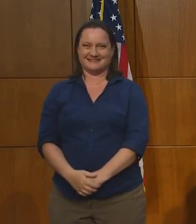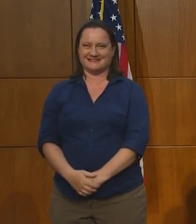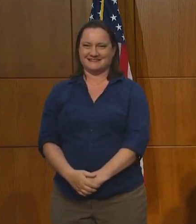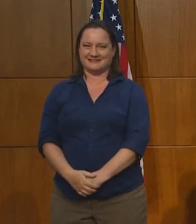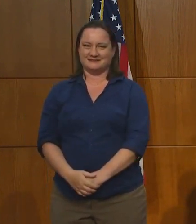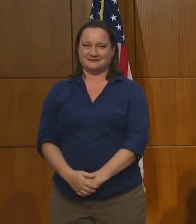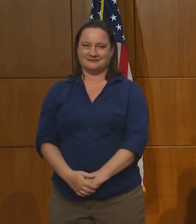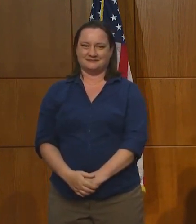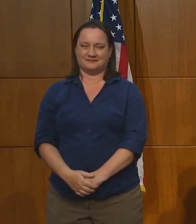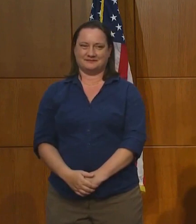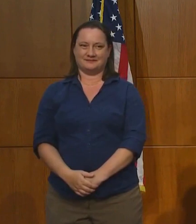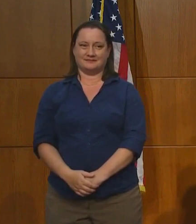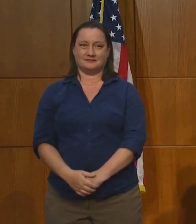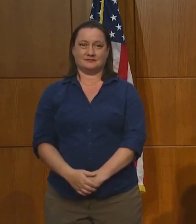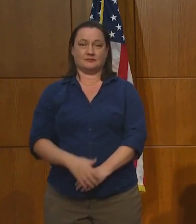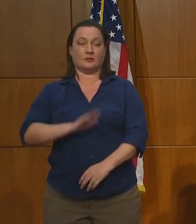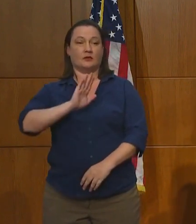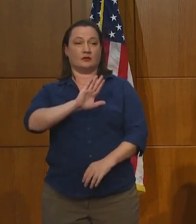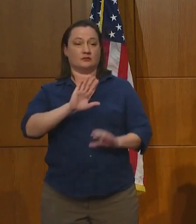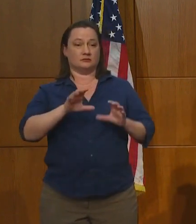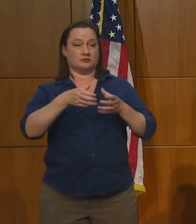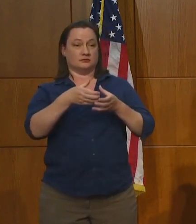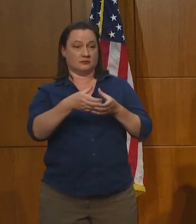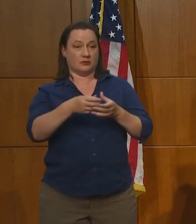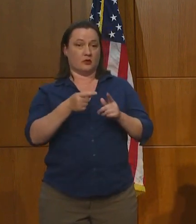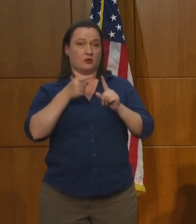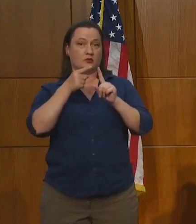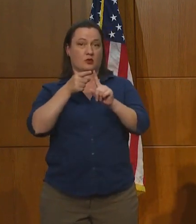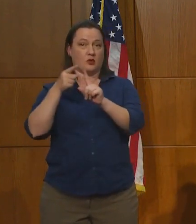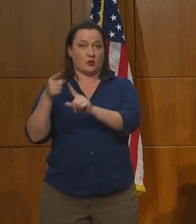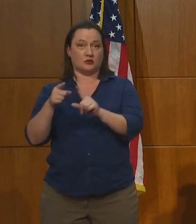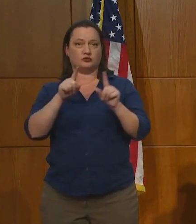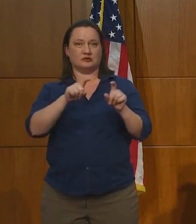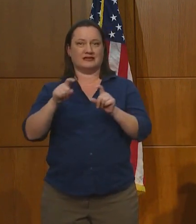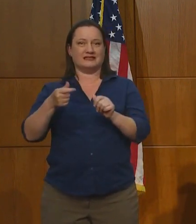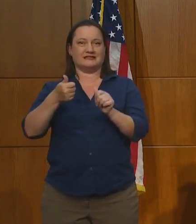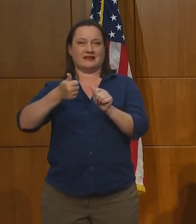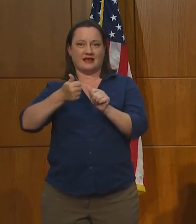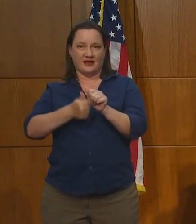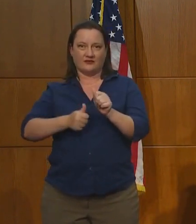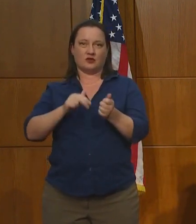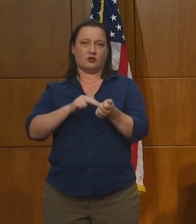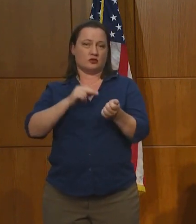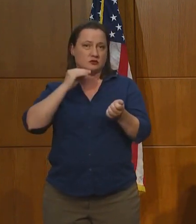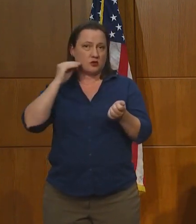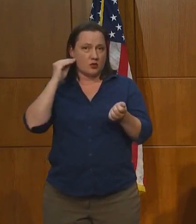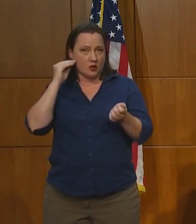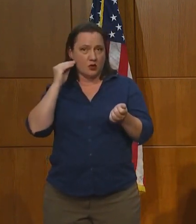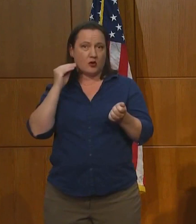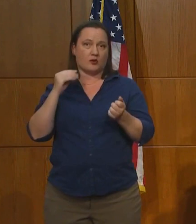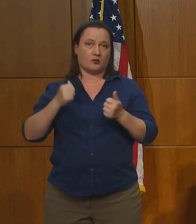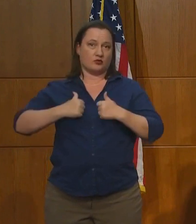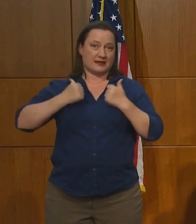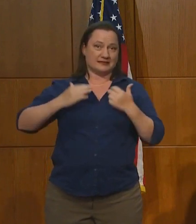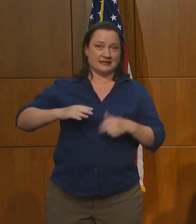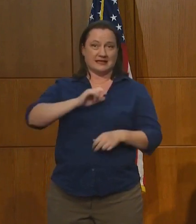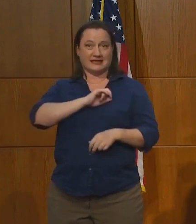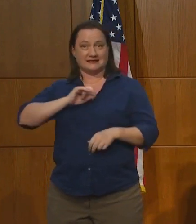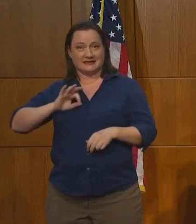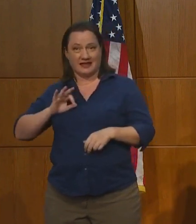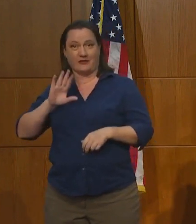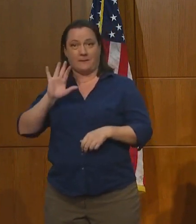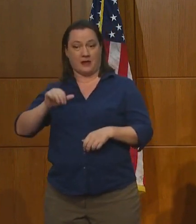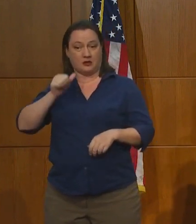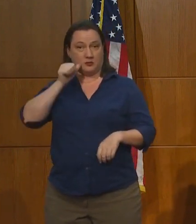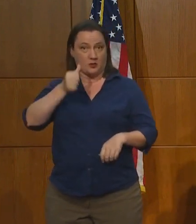Your administration set a goal of testing every nursing home resident and staff by tomorrow. Is that going to be met?